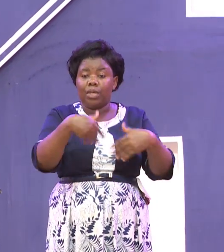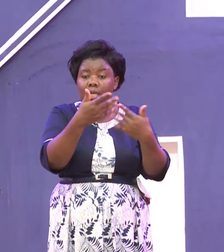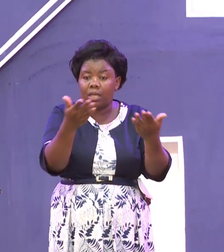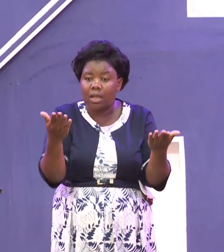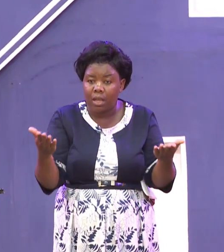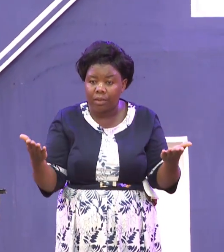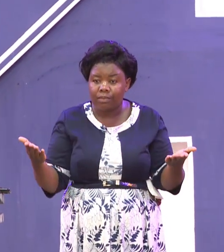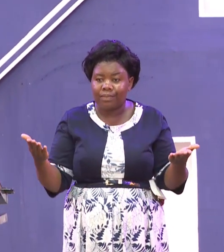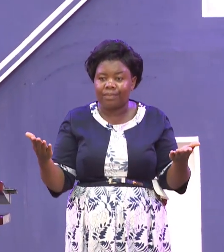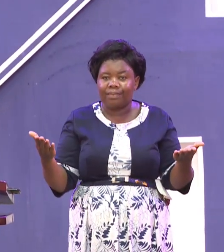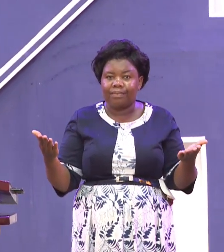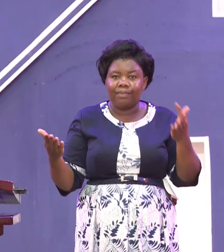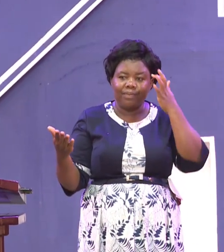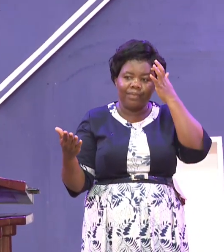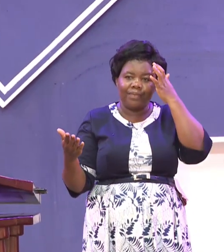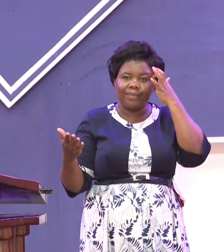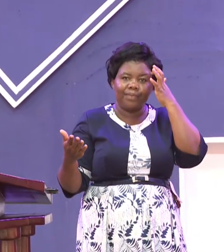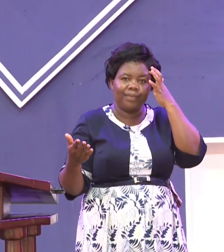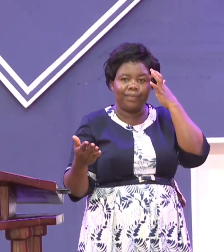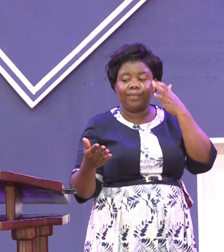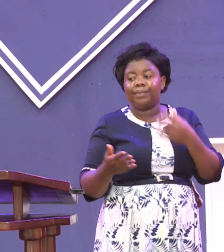But as for us,